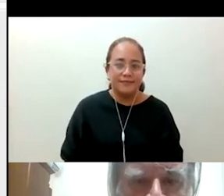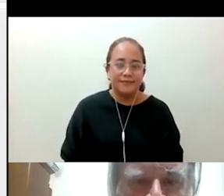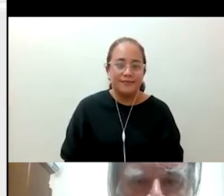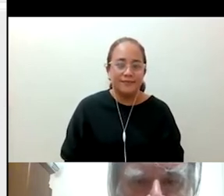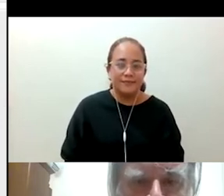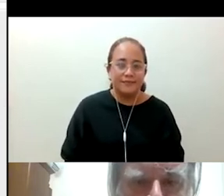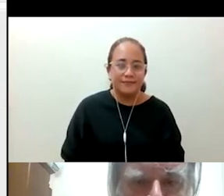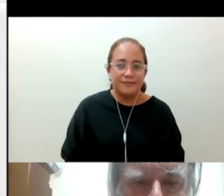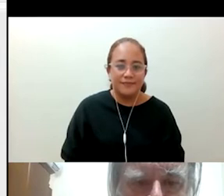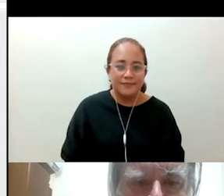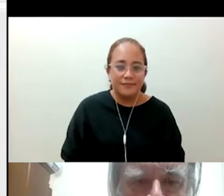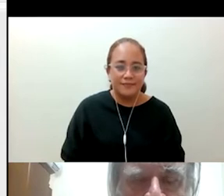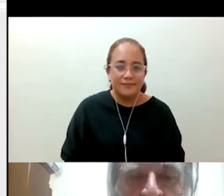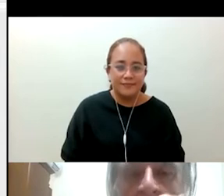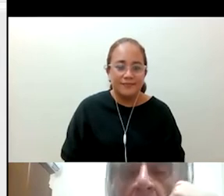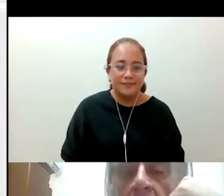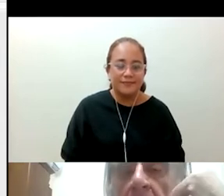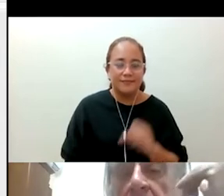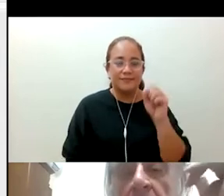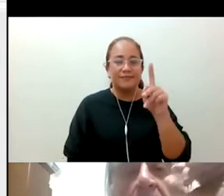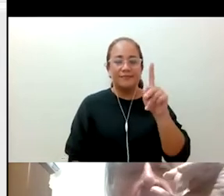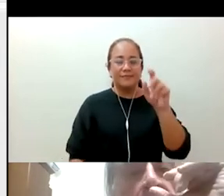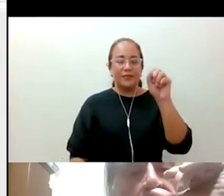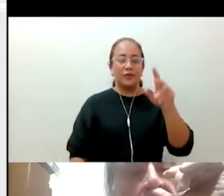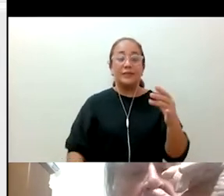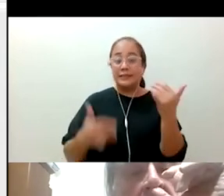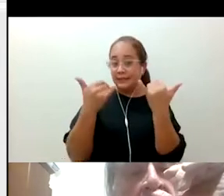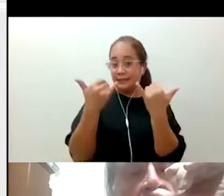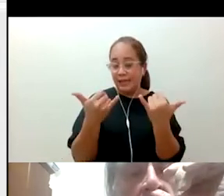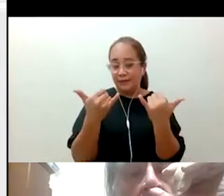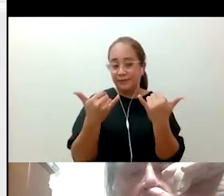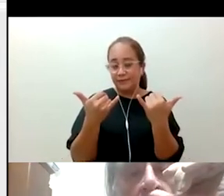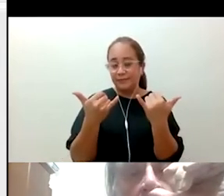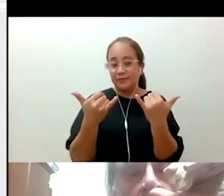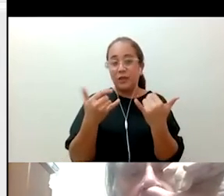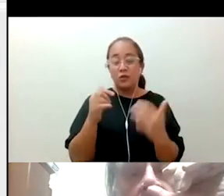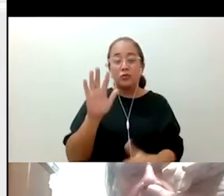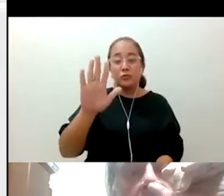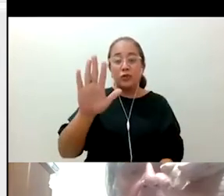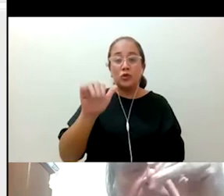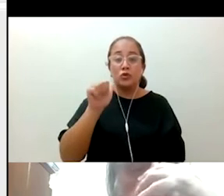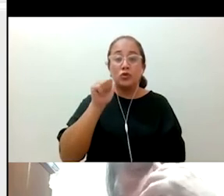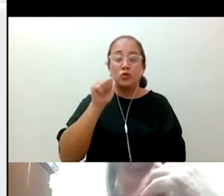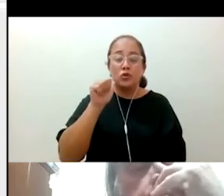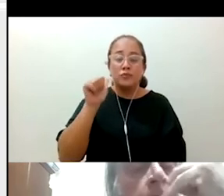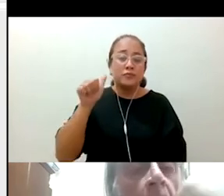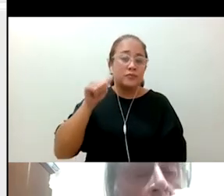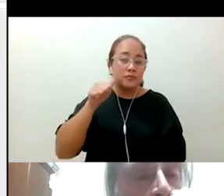Okay. So here, sir, here. Yeah, now actually tomorrow and yesterday